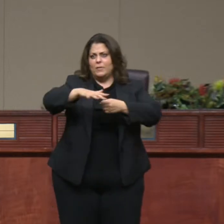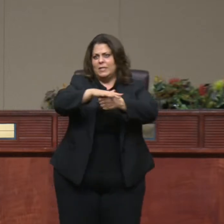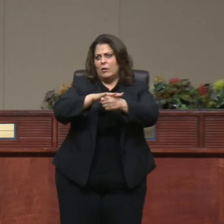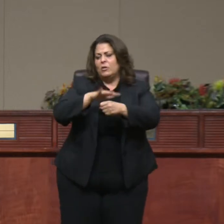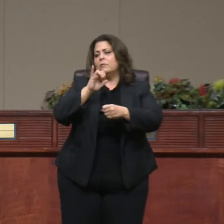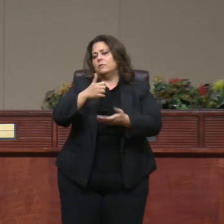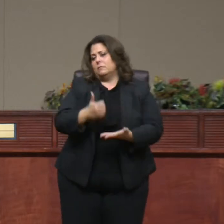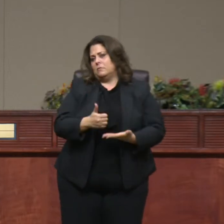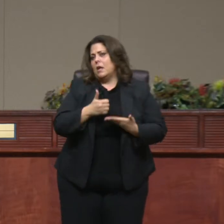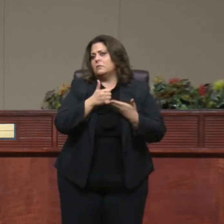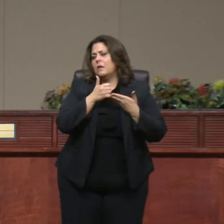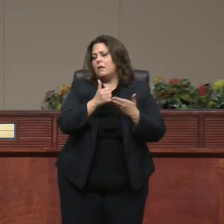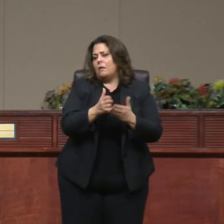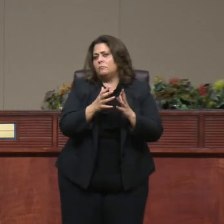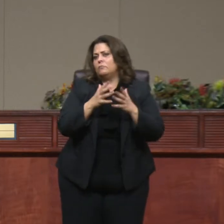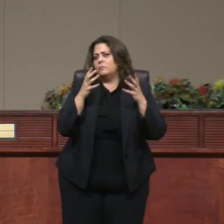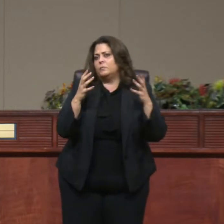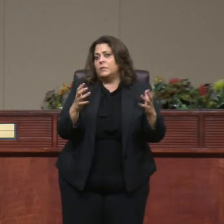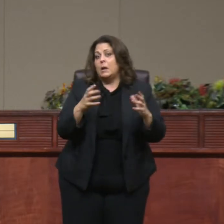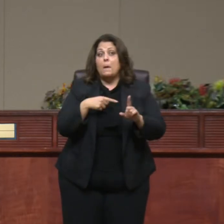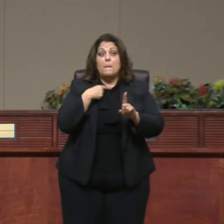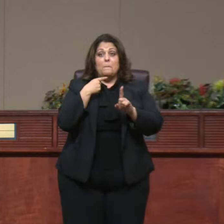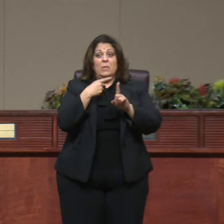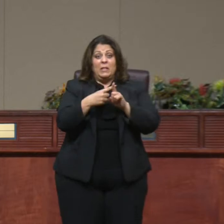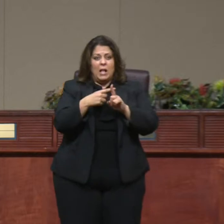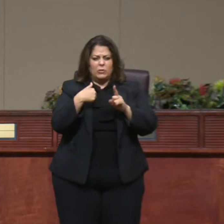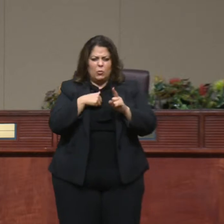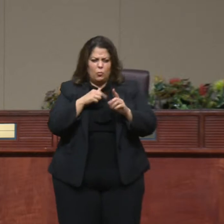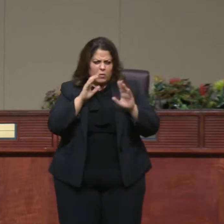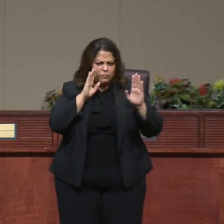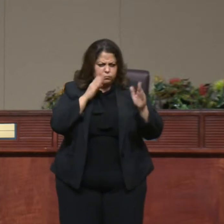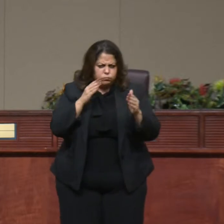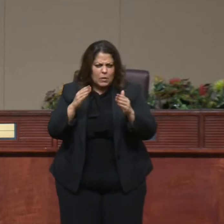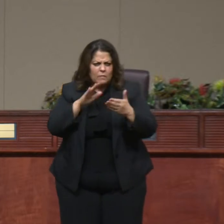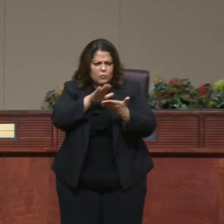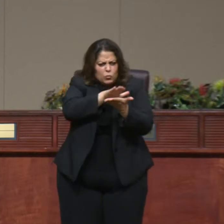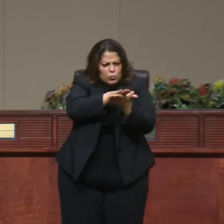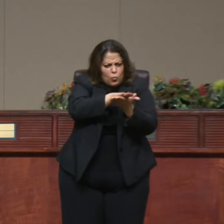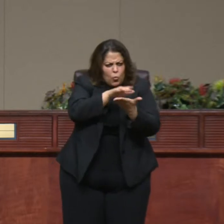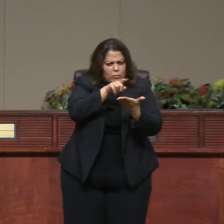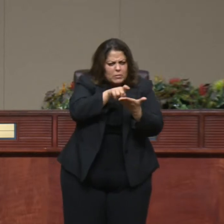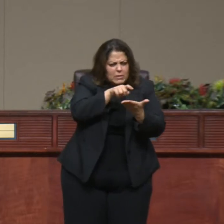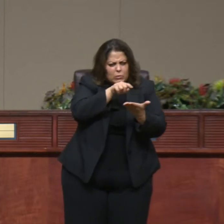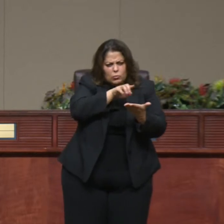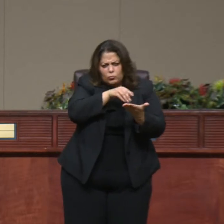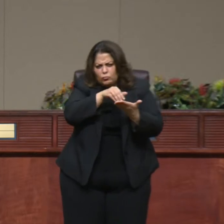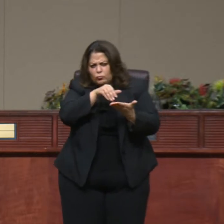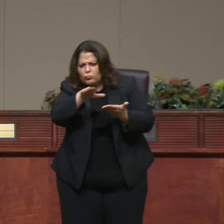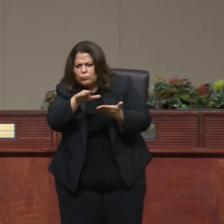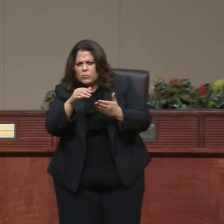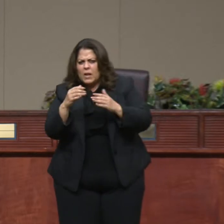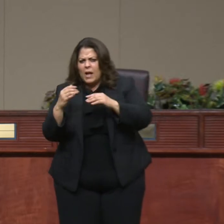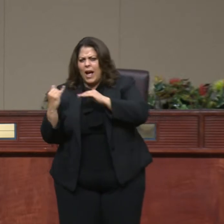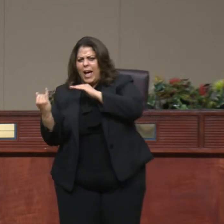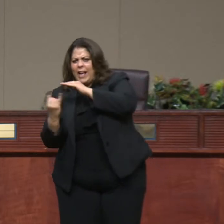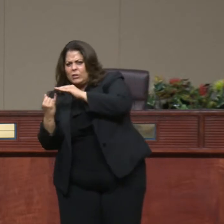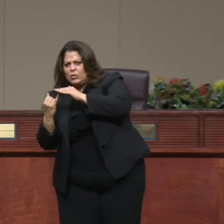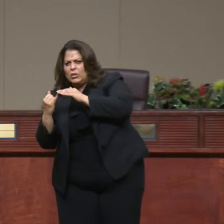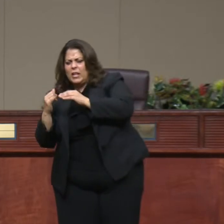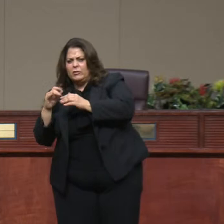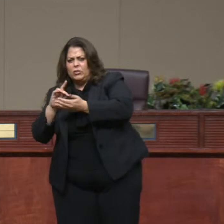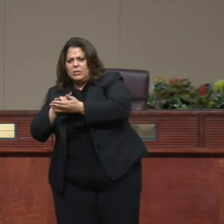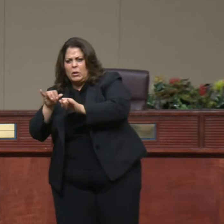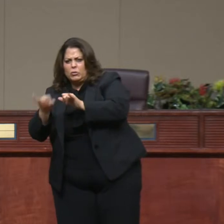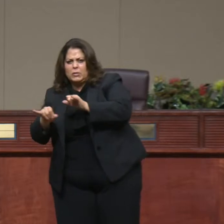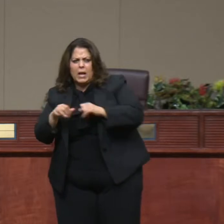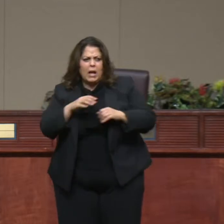very aggressive with quarantine and isolation with the school system with the help of the school administration. And so I think all these